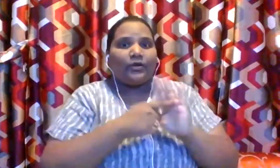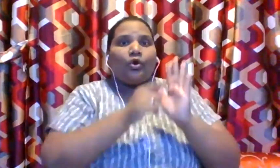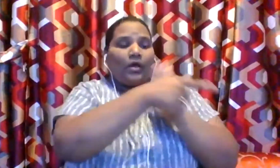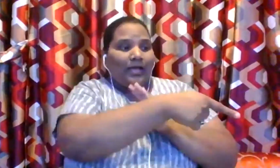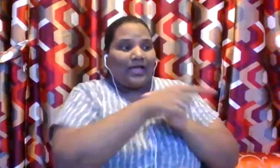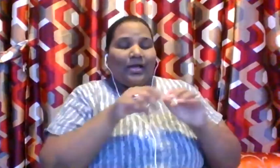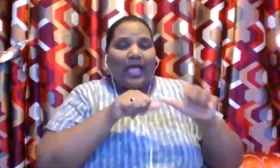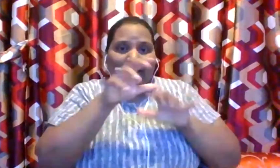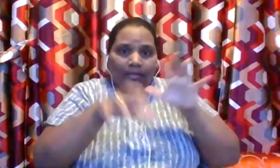a little bit clear.